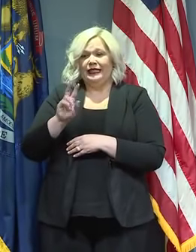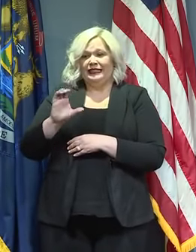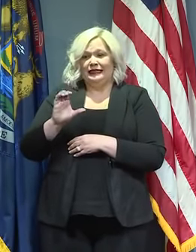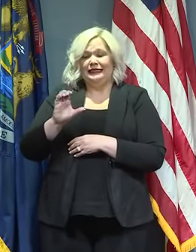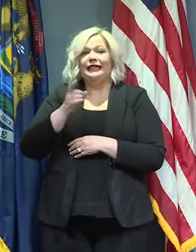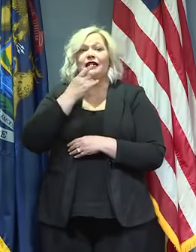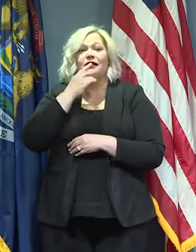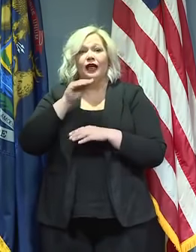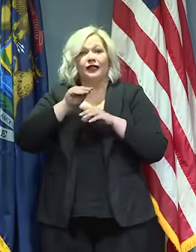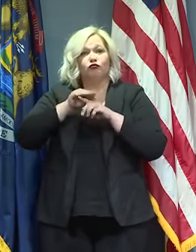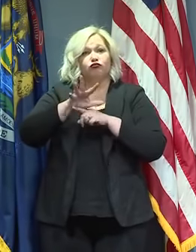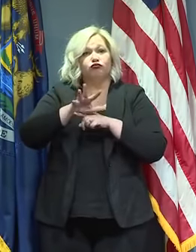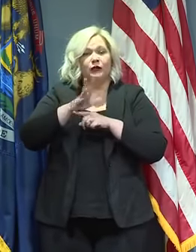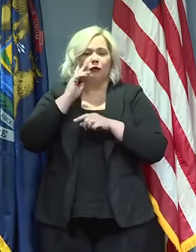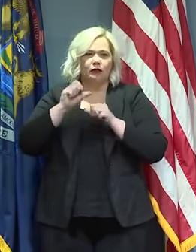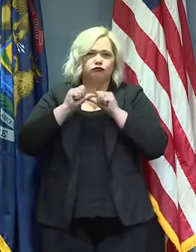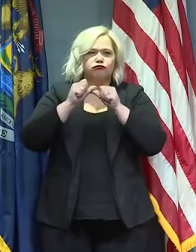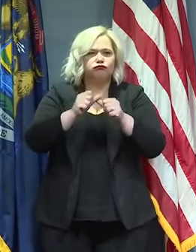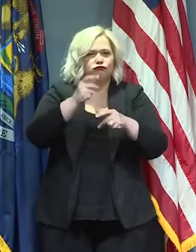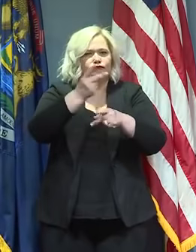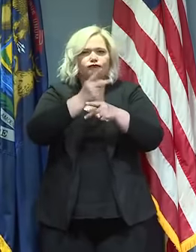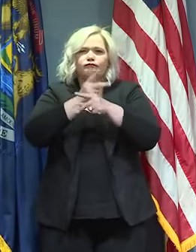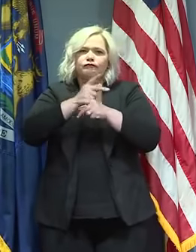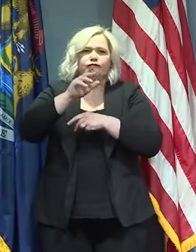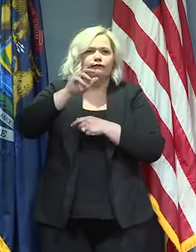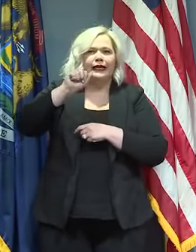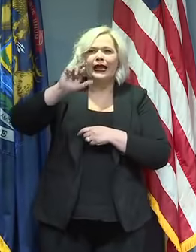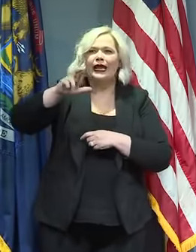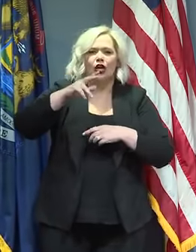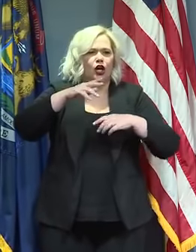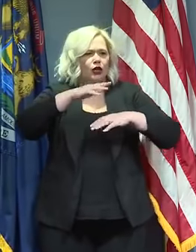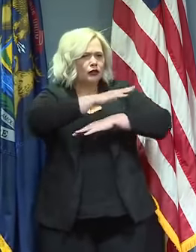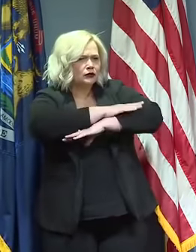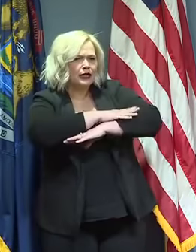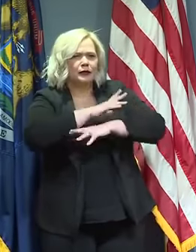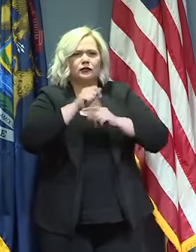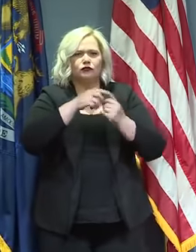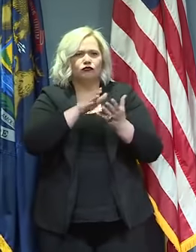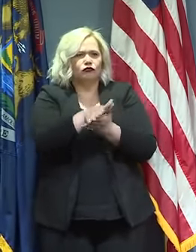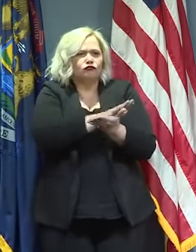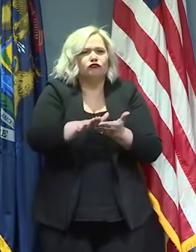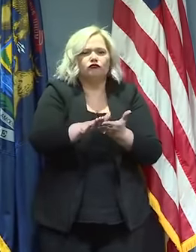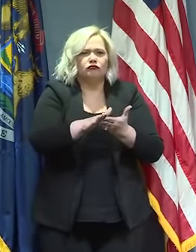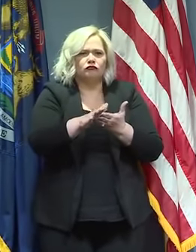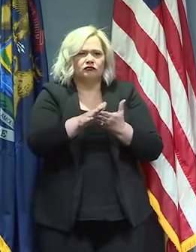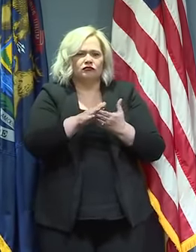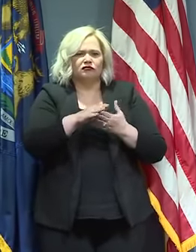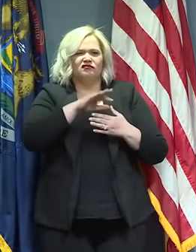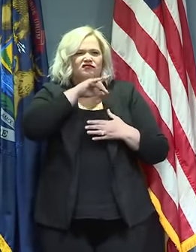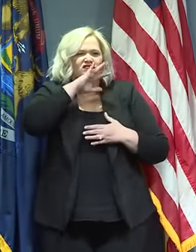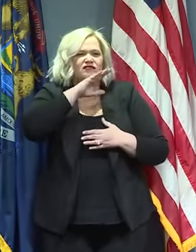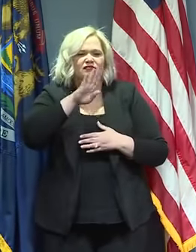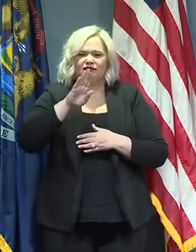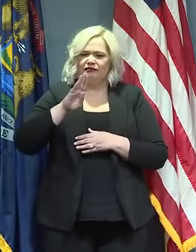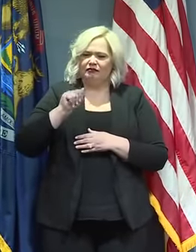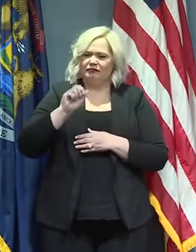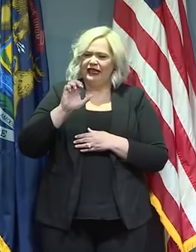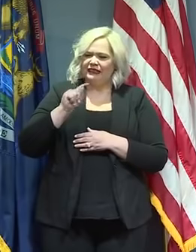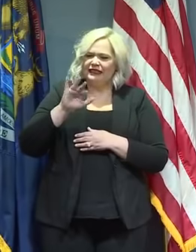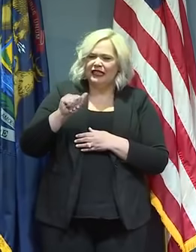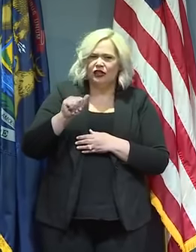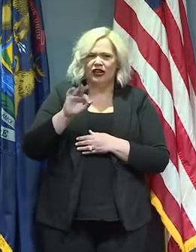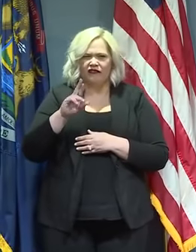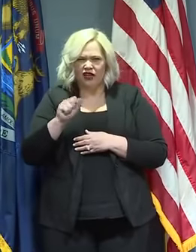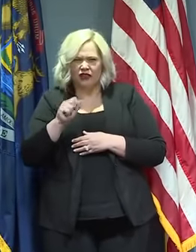that automatically and continuously treat air and surfaces of harmful bacteria, fungi, and viruses. The